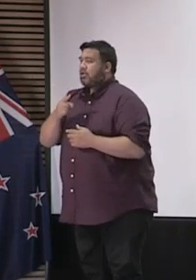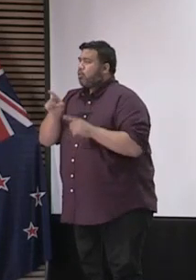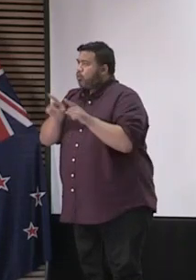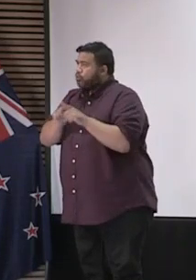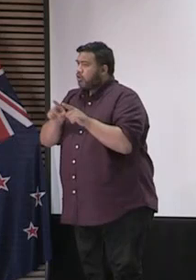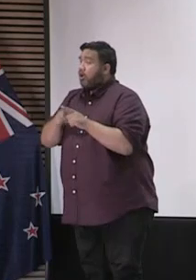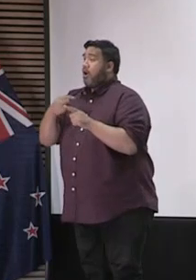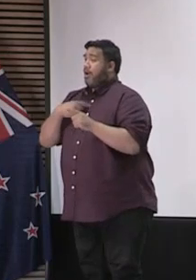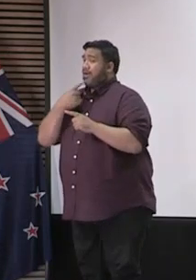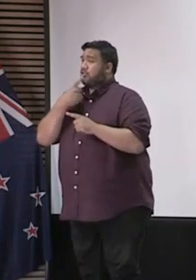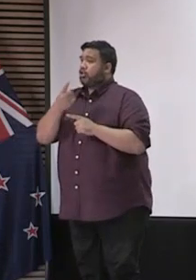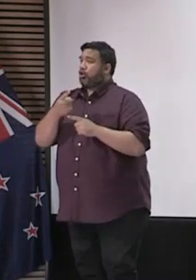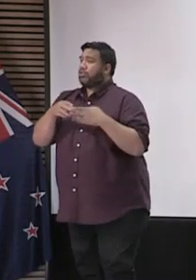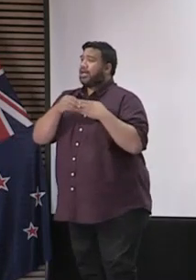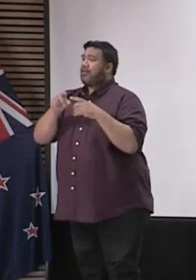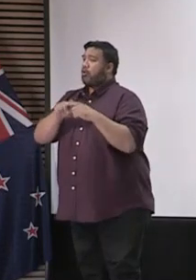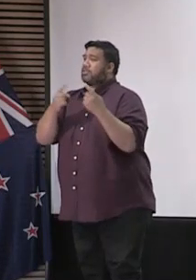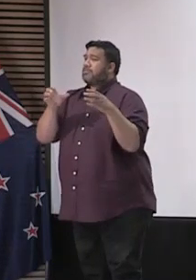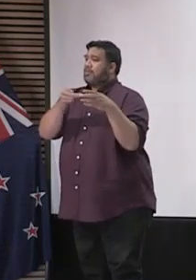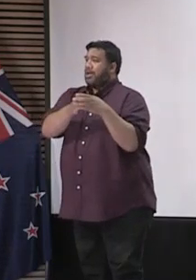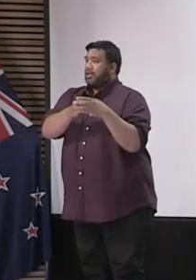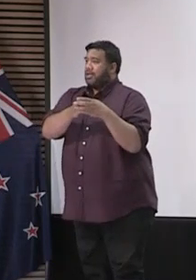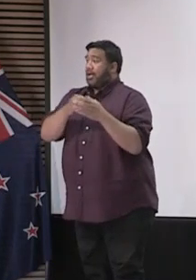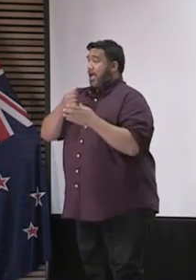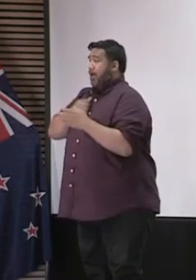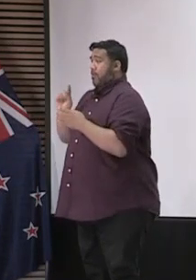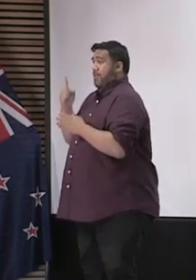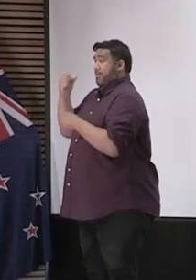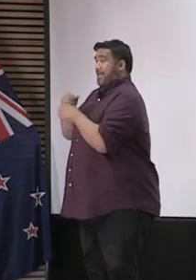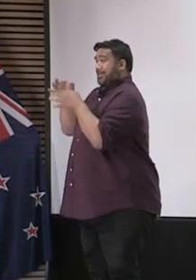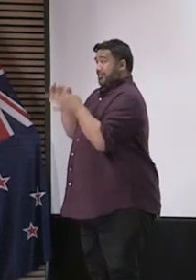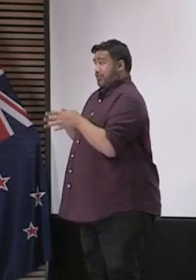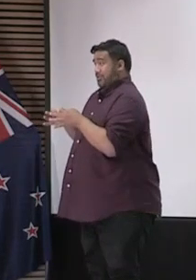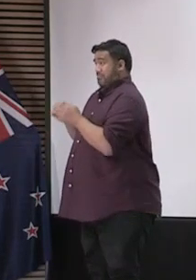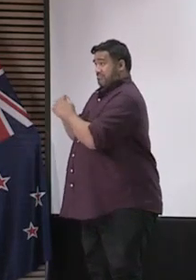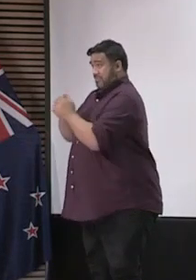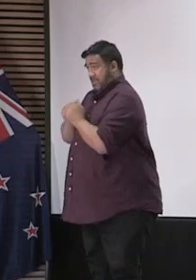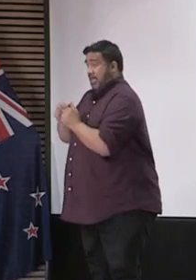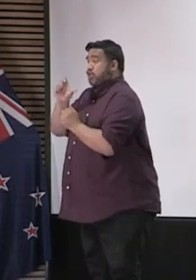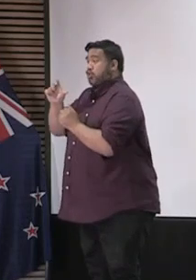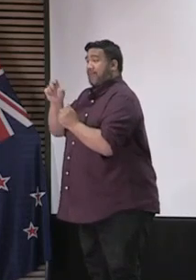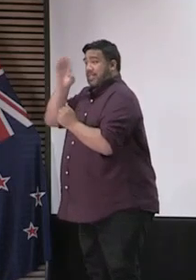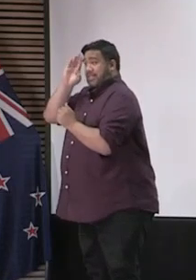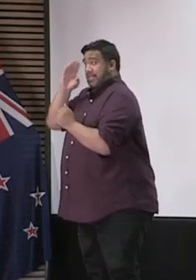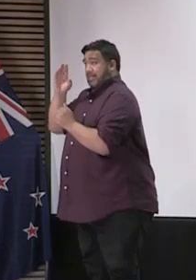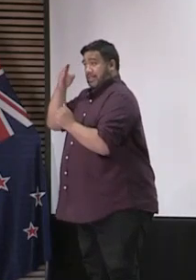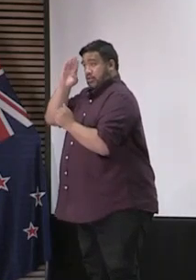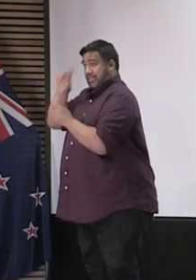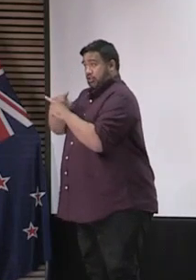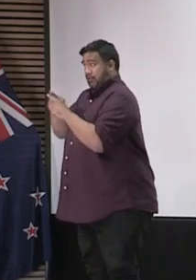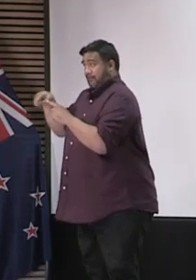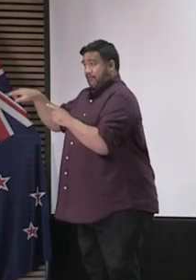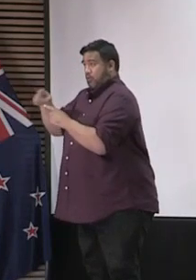the Opposition of the decision that had been made by ministers, which of course chief executives were already